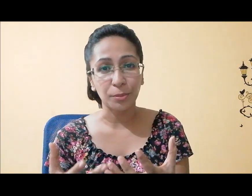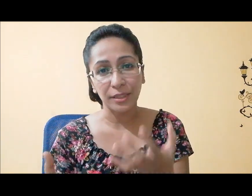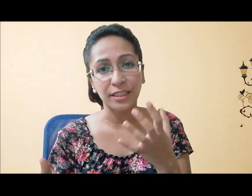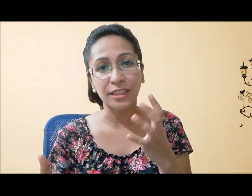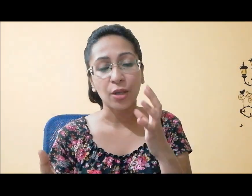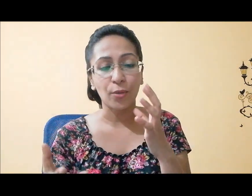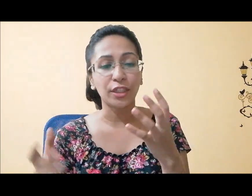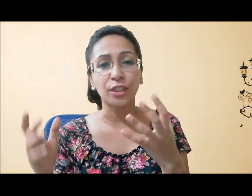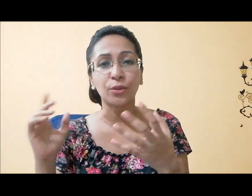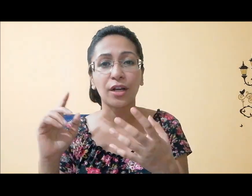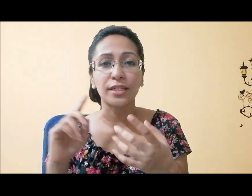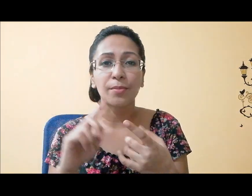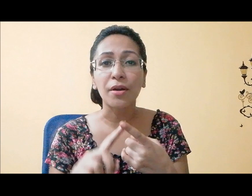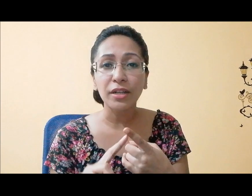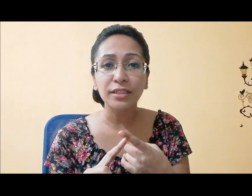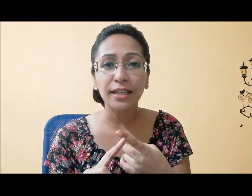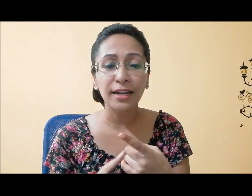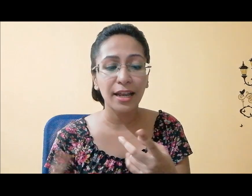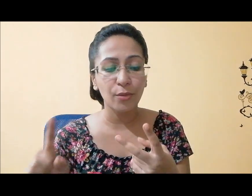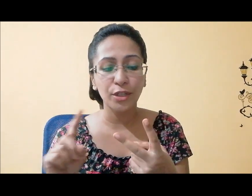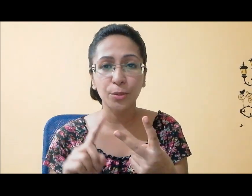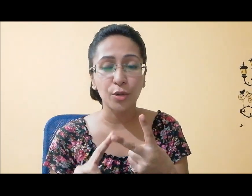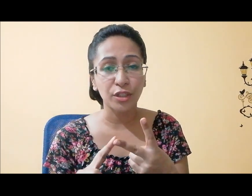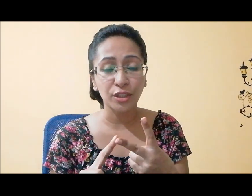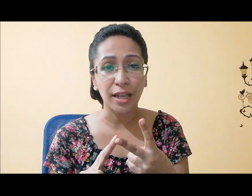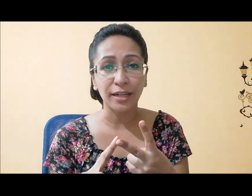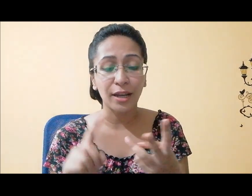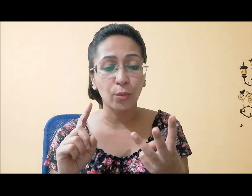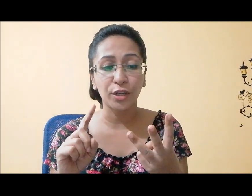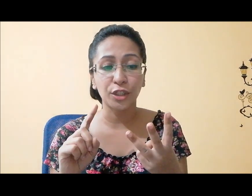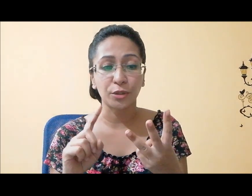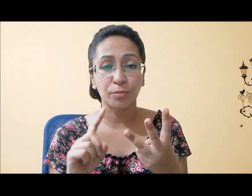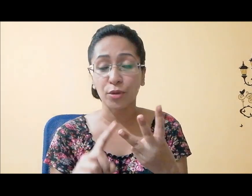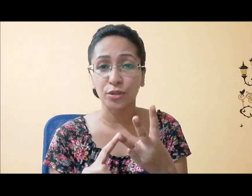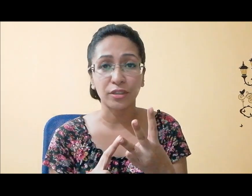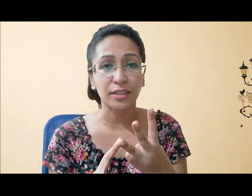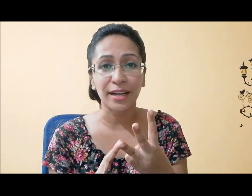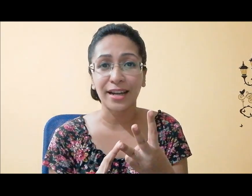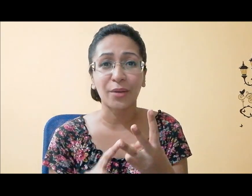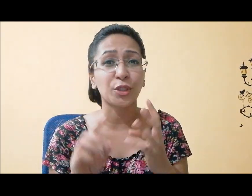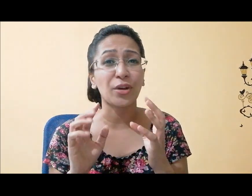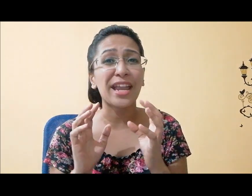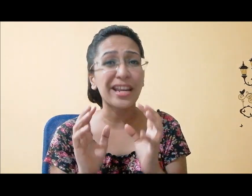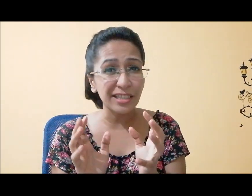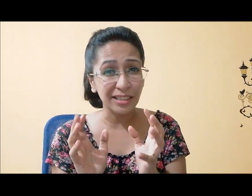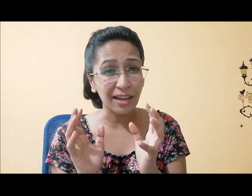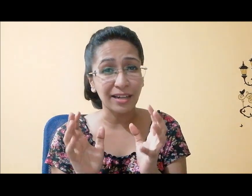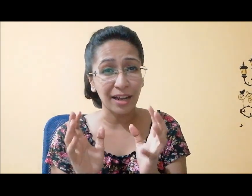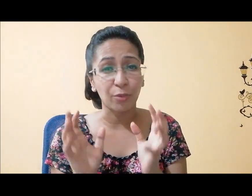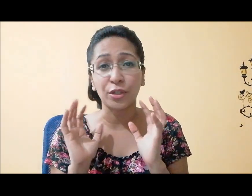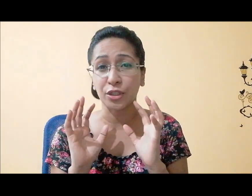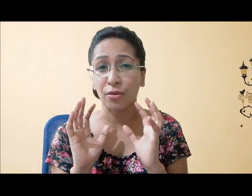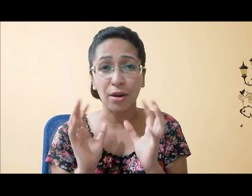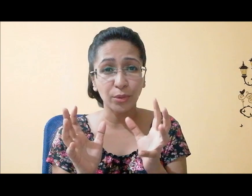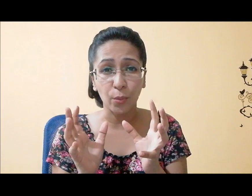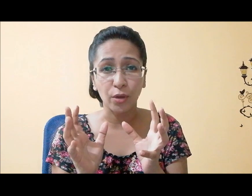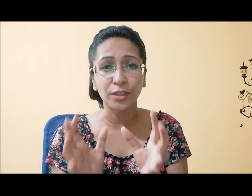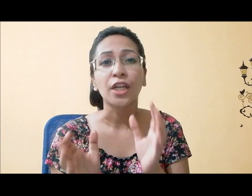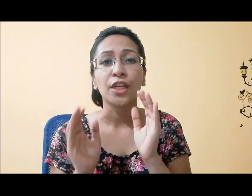means whether you learned American Sign Language, British Sign Language, Portugal Sign Language, or any sign language around the world,